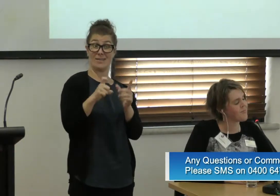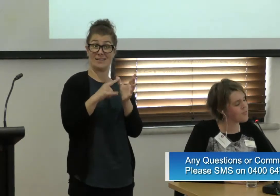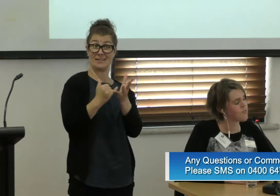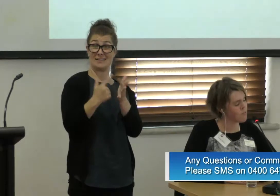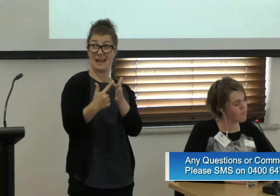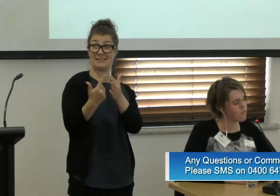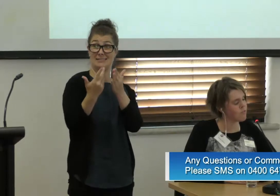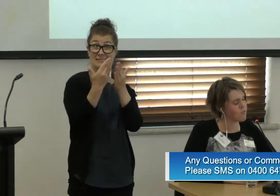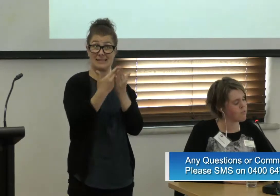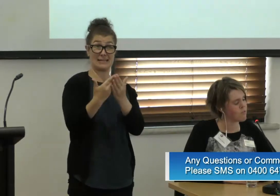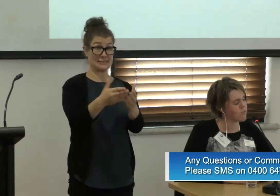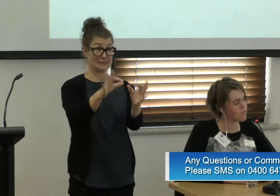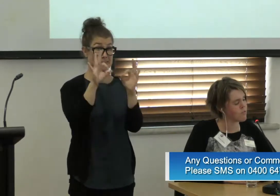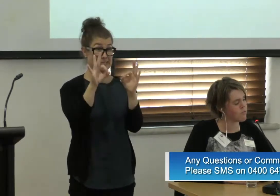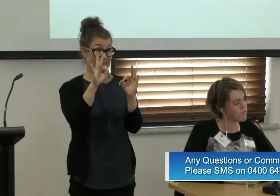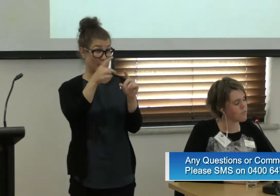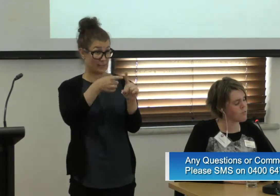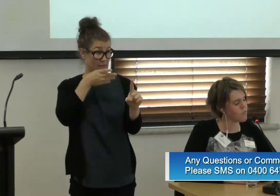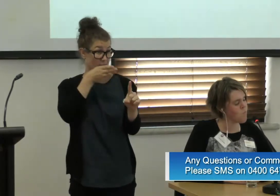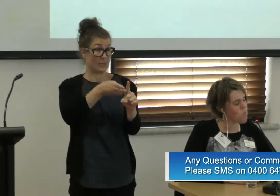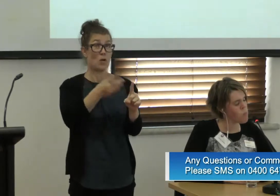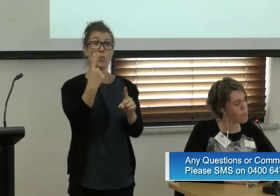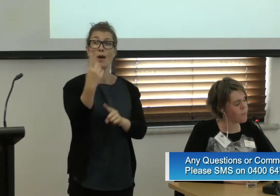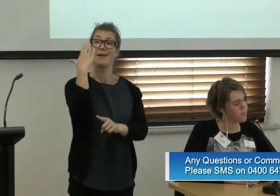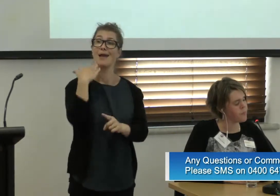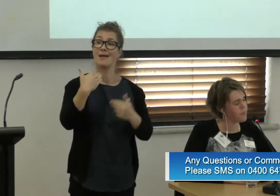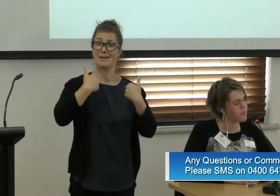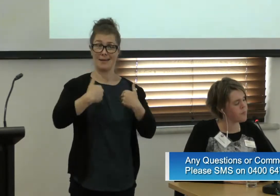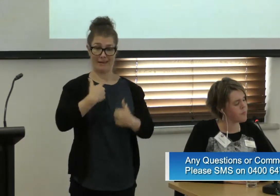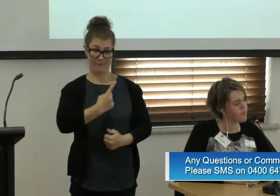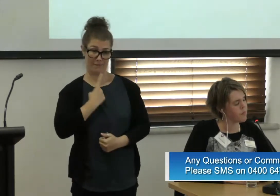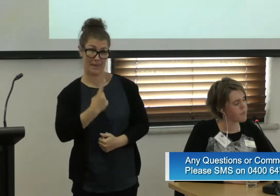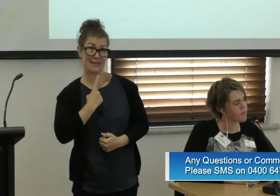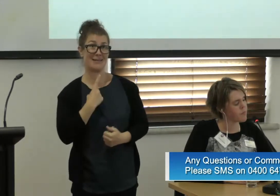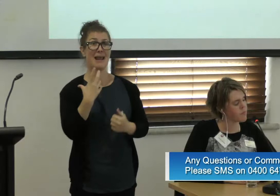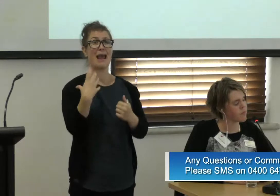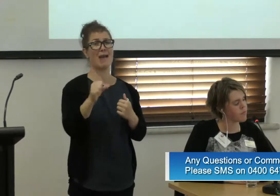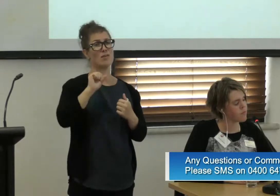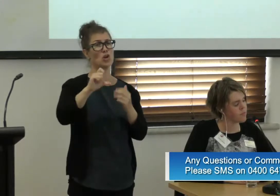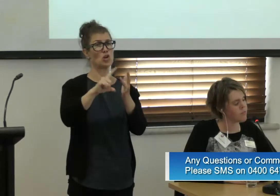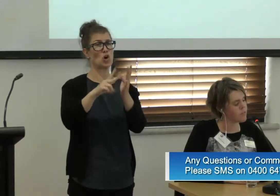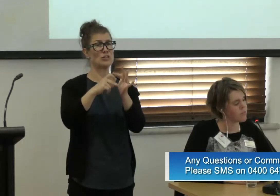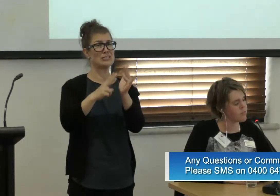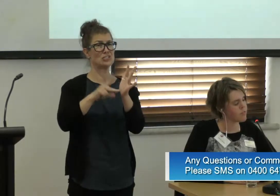talking about. A lady who is living independently, she's got a degenerative condition, she's got